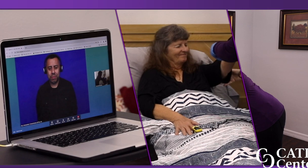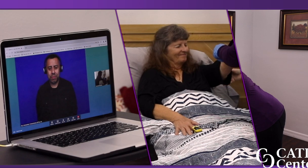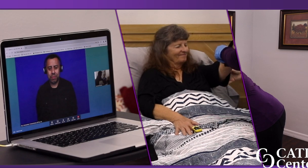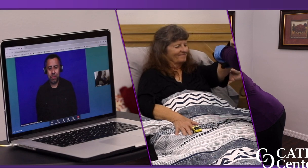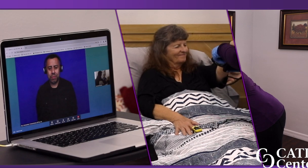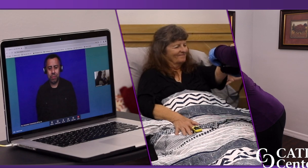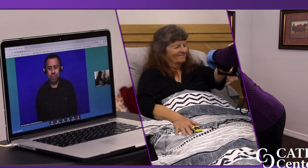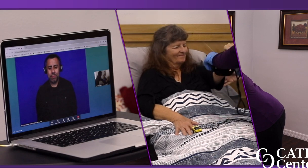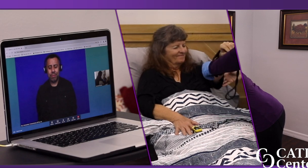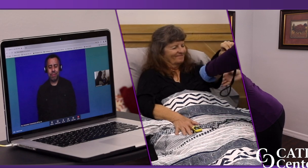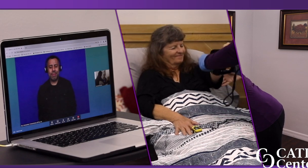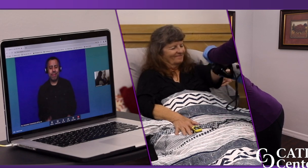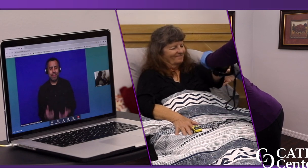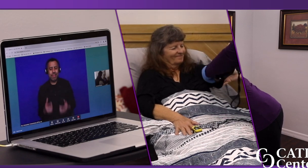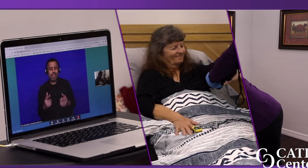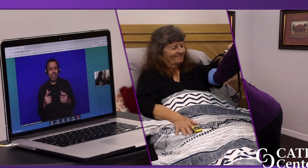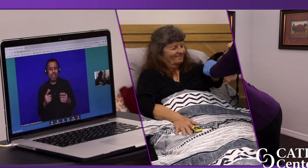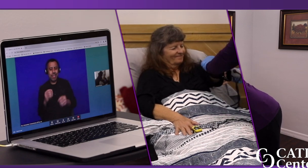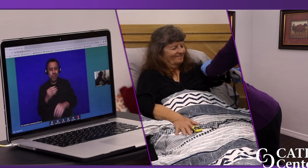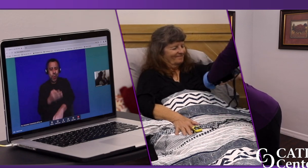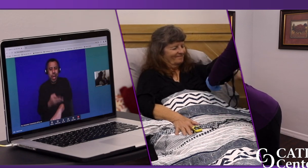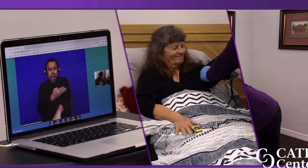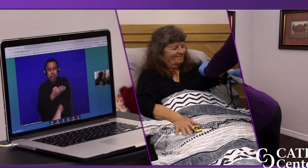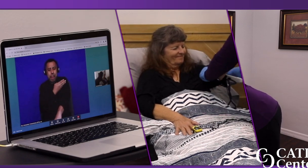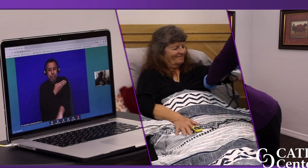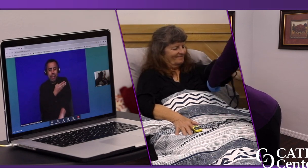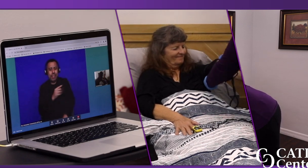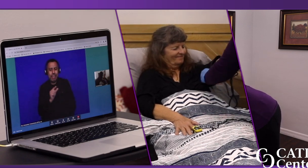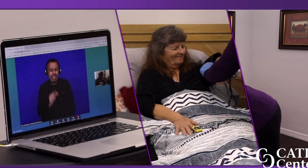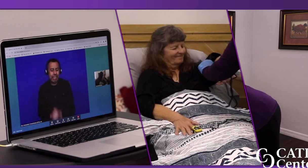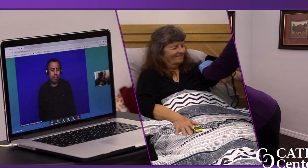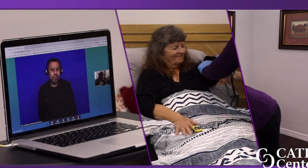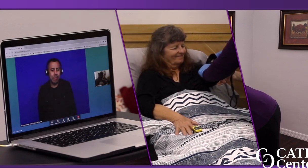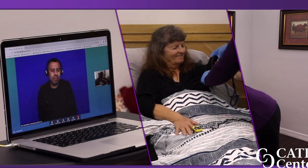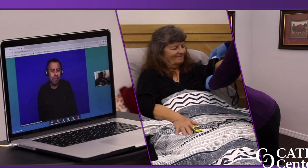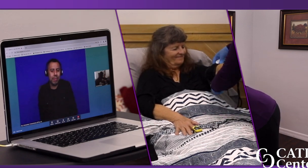And I just got to get a little higher.